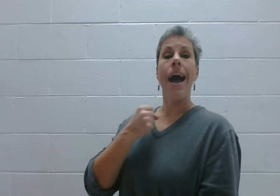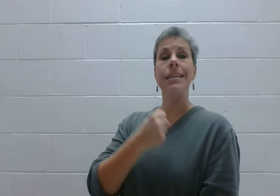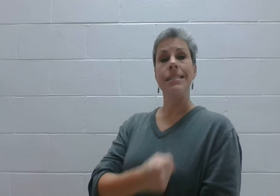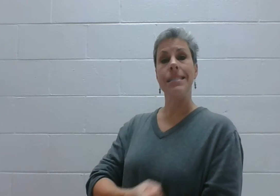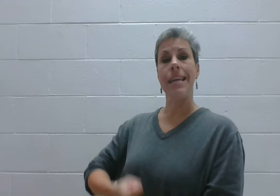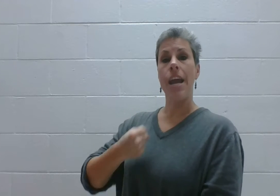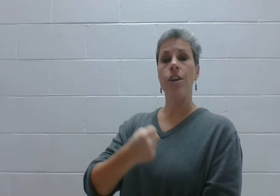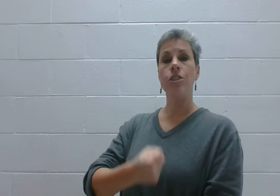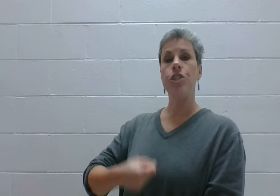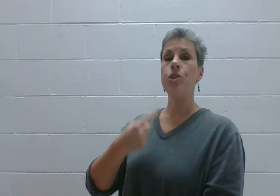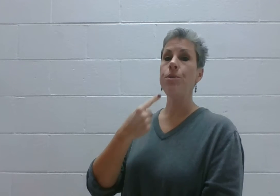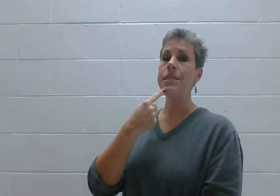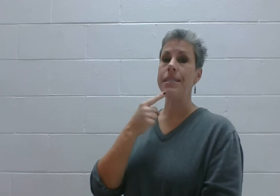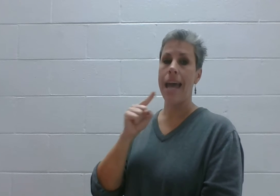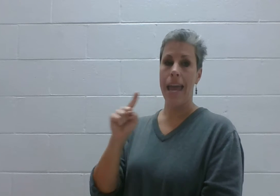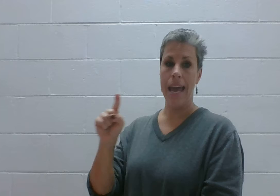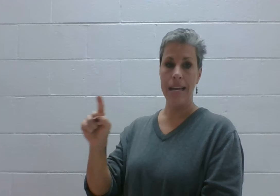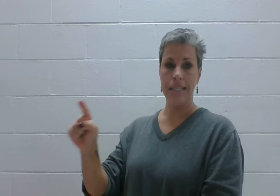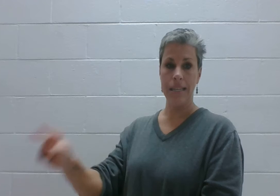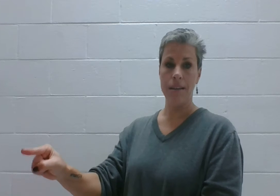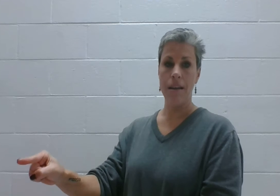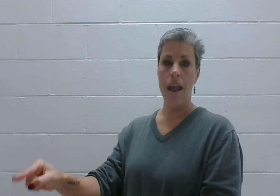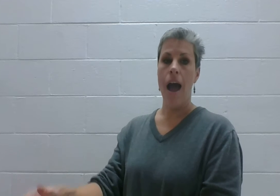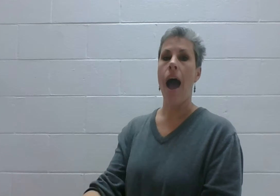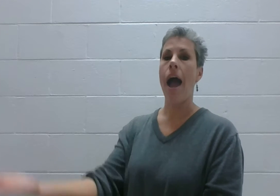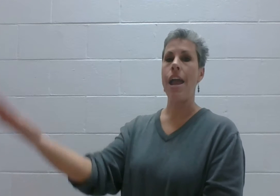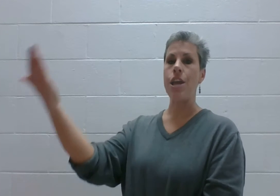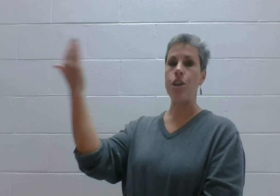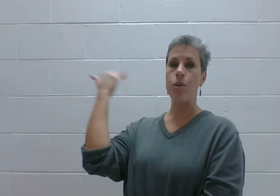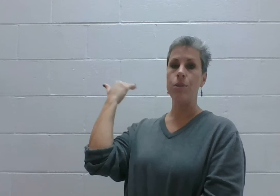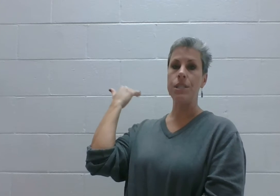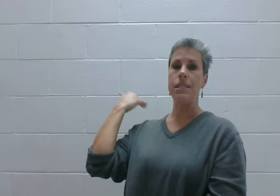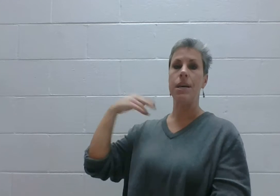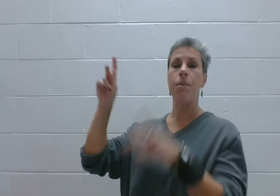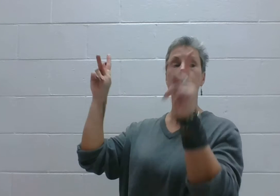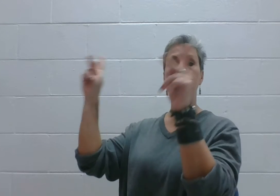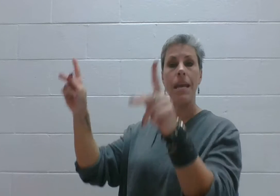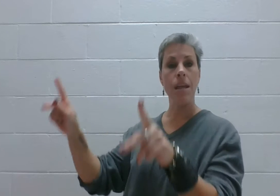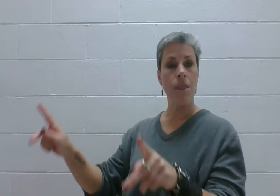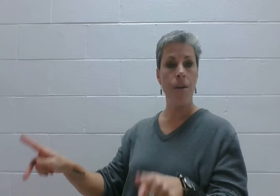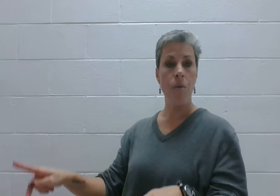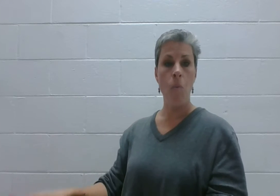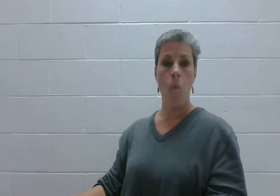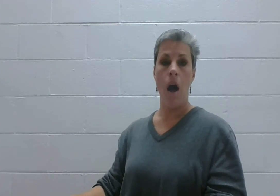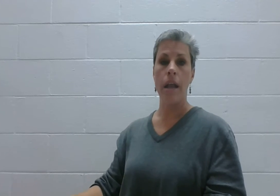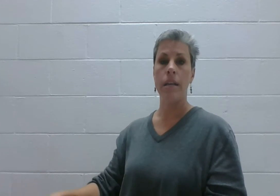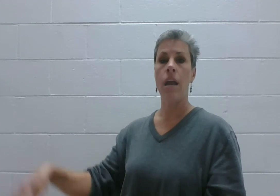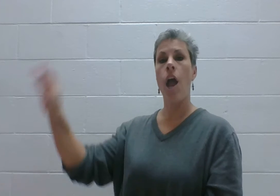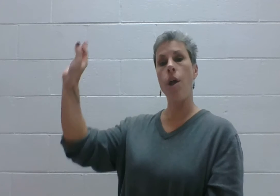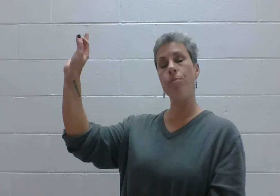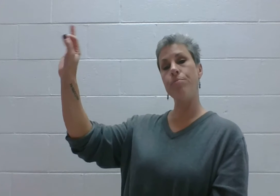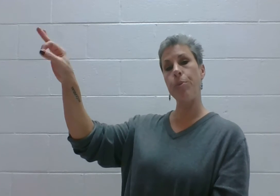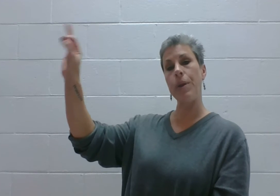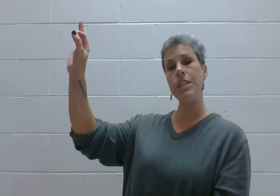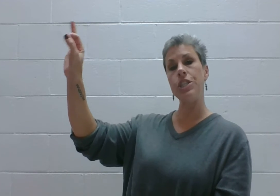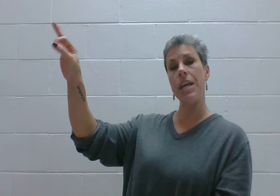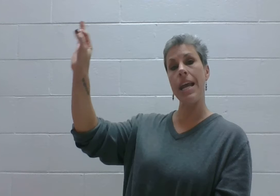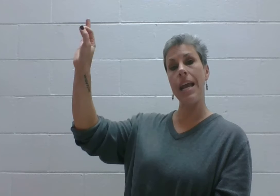Not scared to say it. I used to be the one preaching